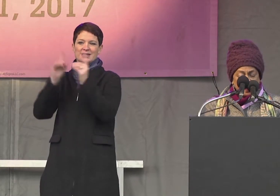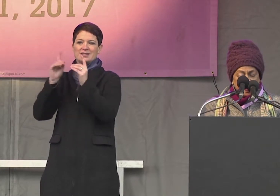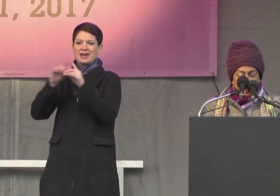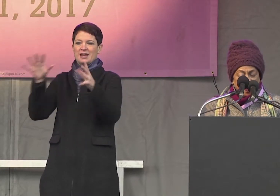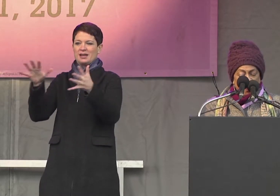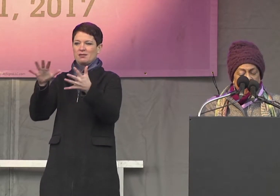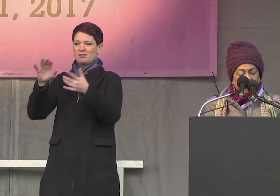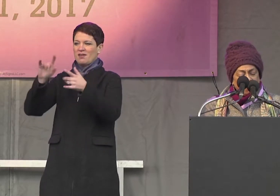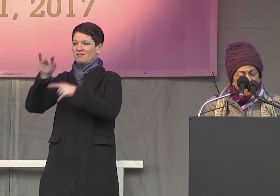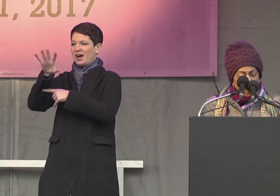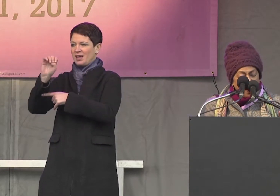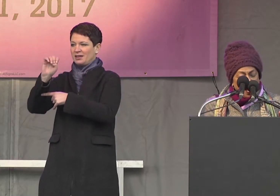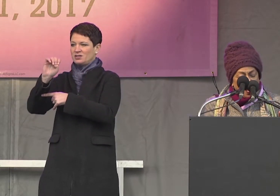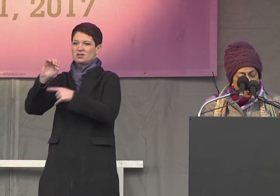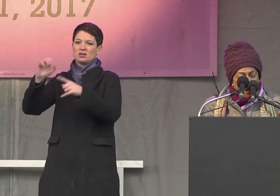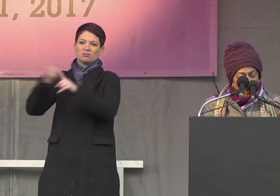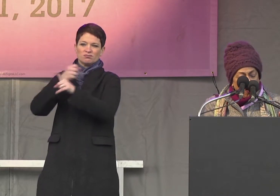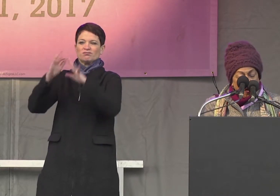starts.